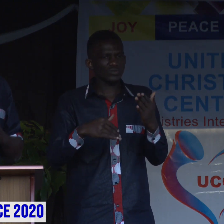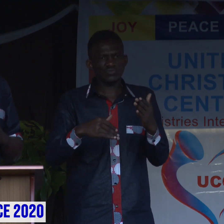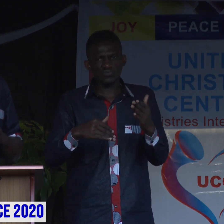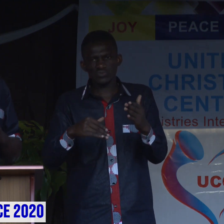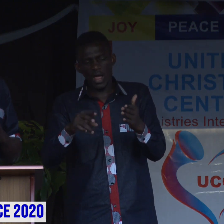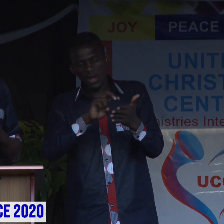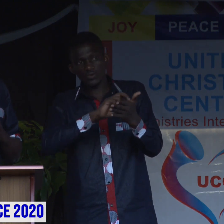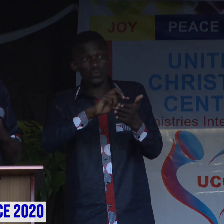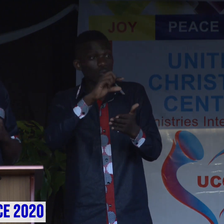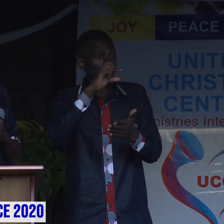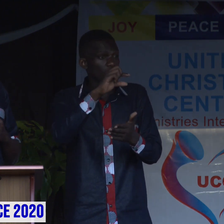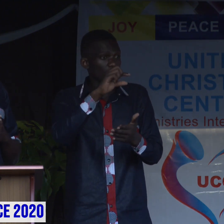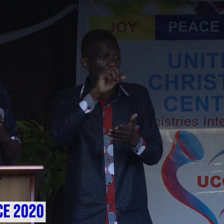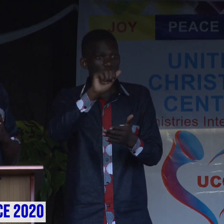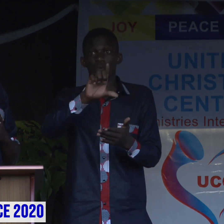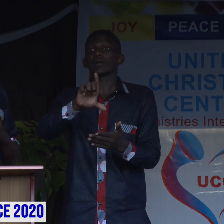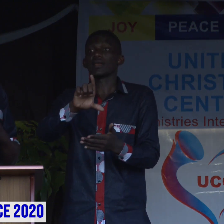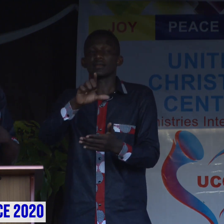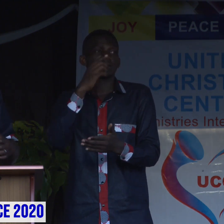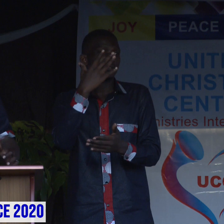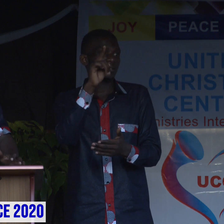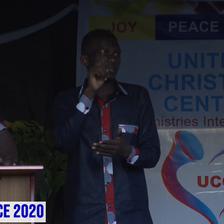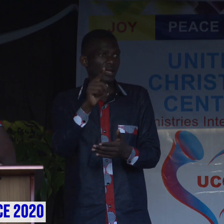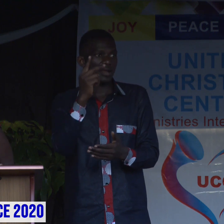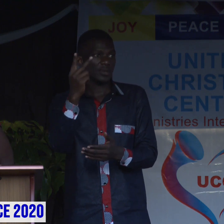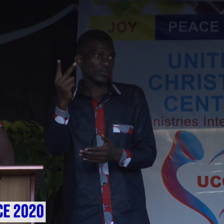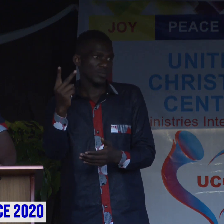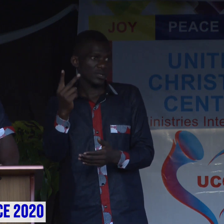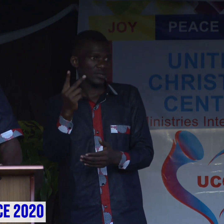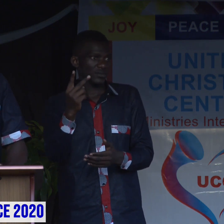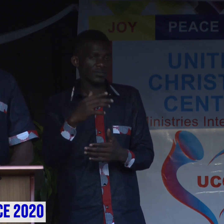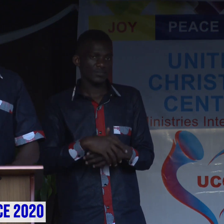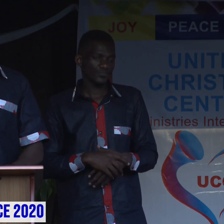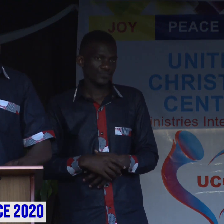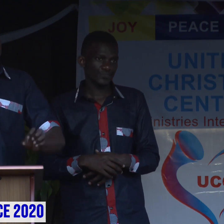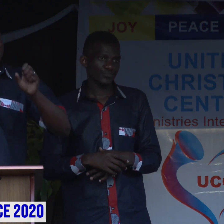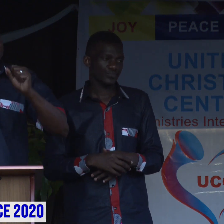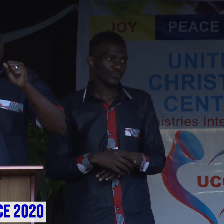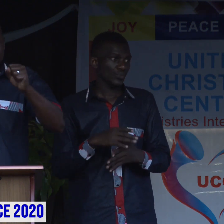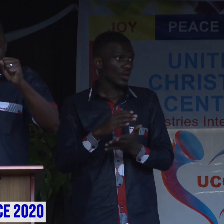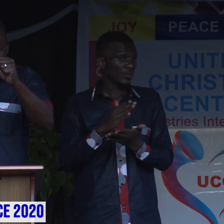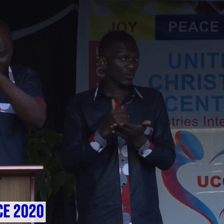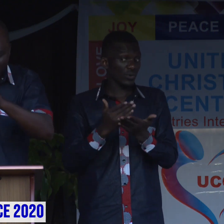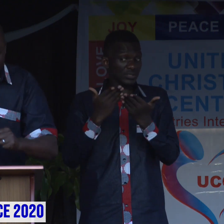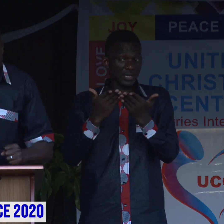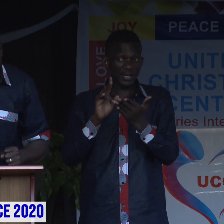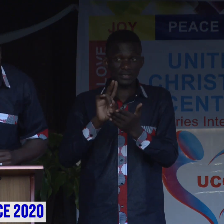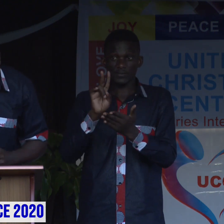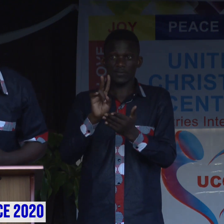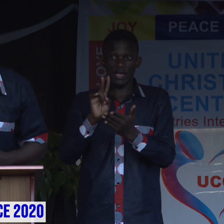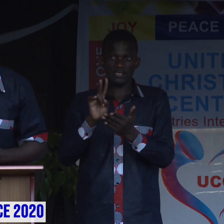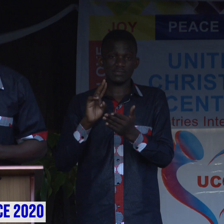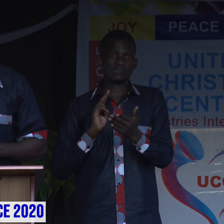Galatians 5:22. Tugende ko mu Galatia 5:22. Kubeyo yebadde olunyirirwa afa